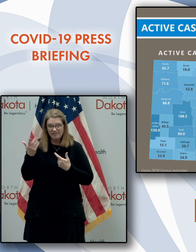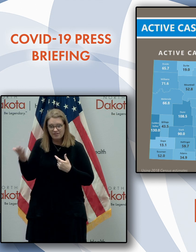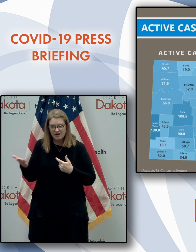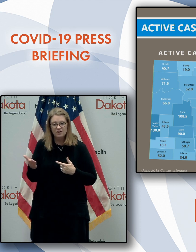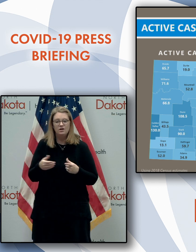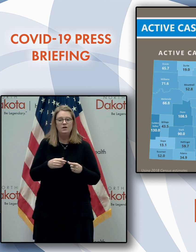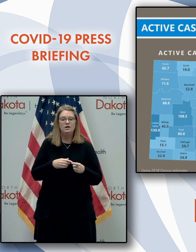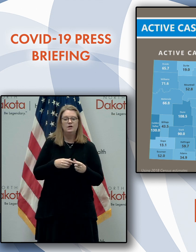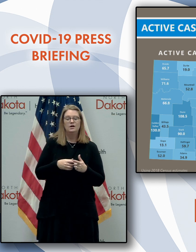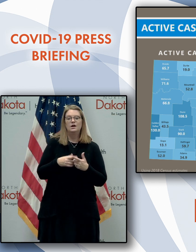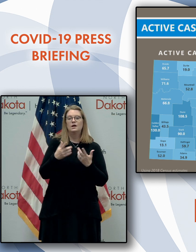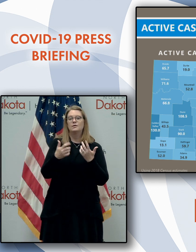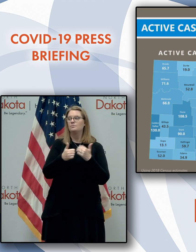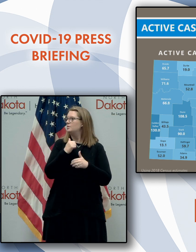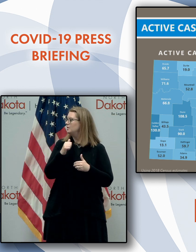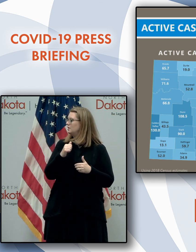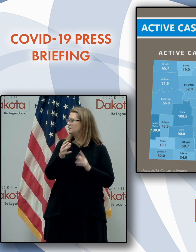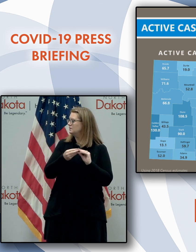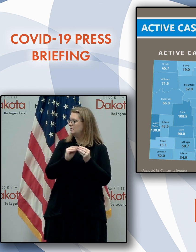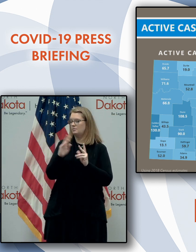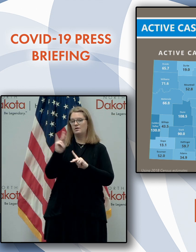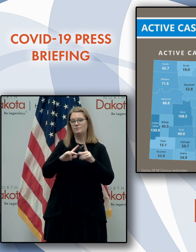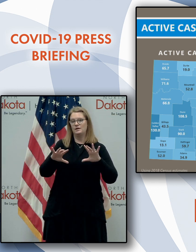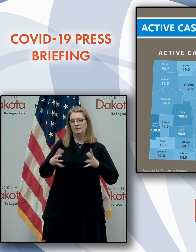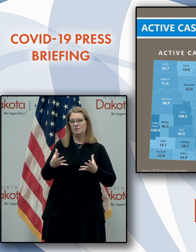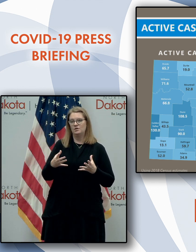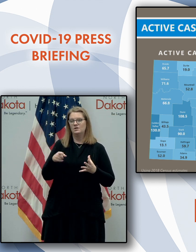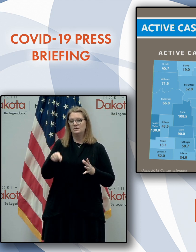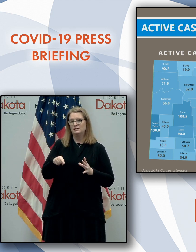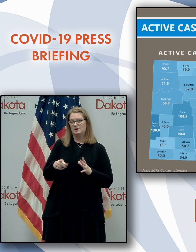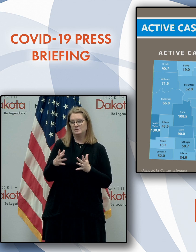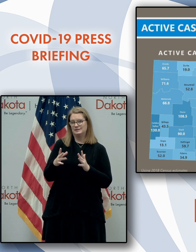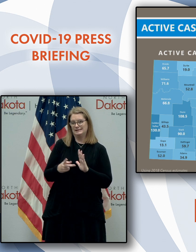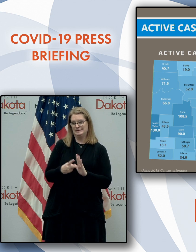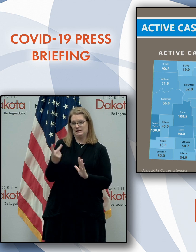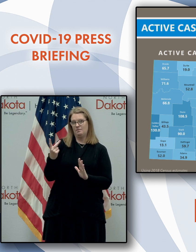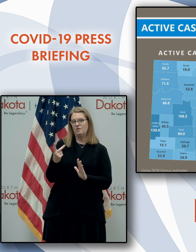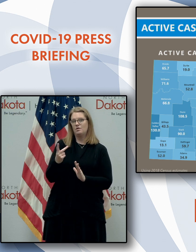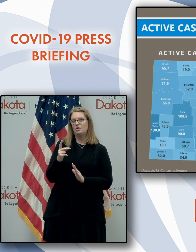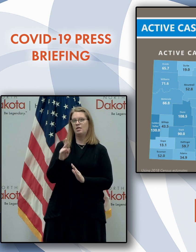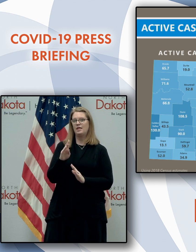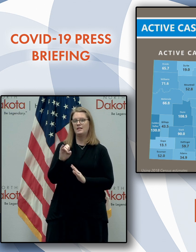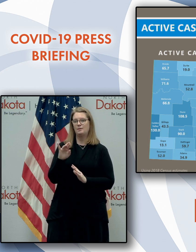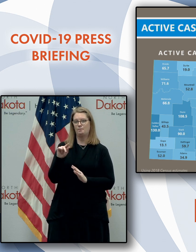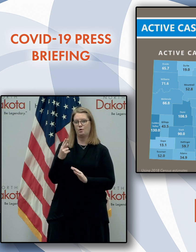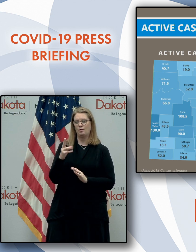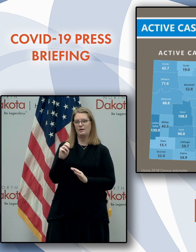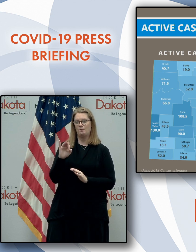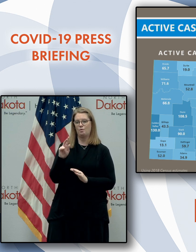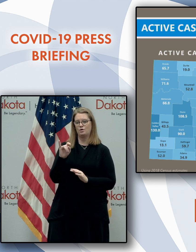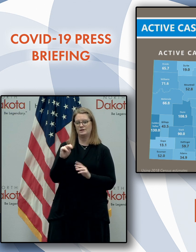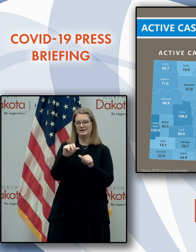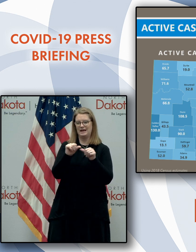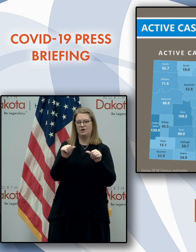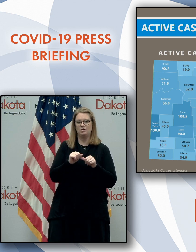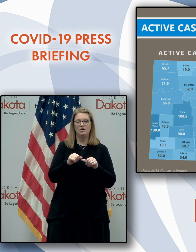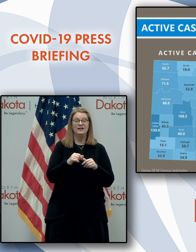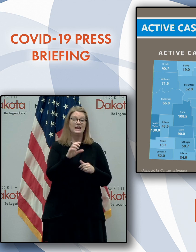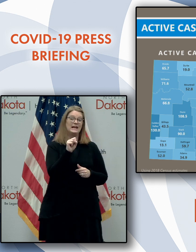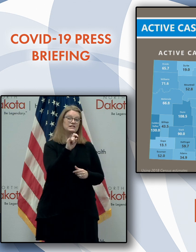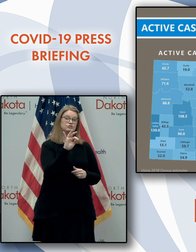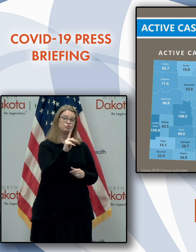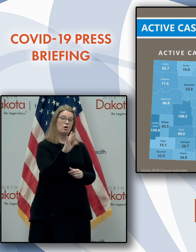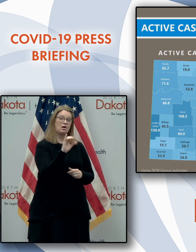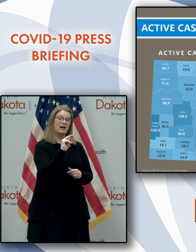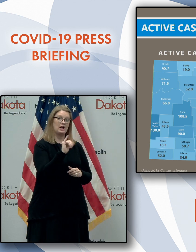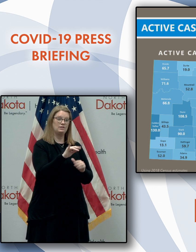of cases per population almost double in the Burley-Morton area and almost triple in Stark County.